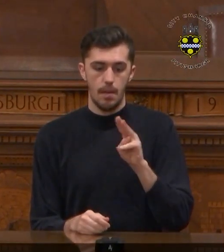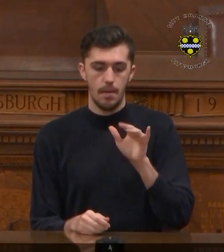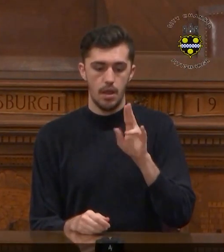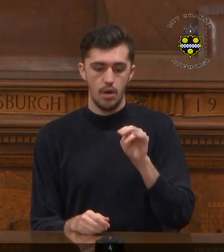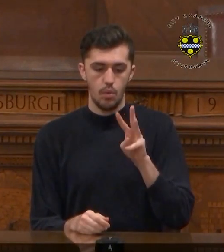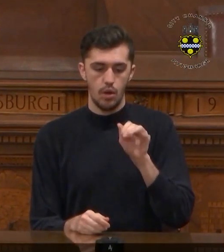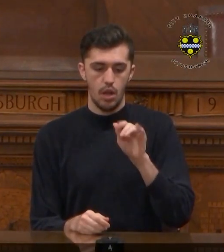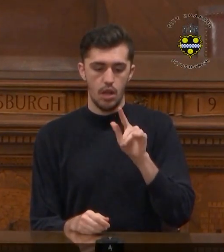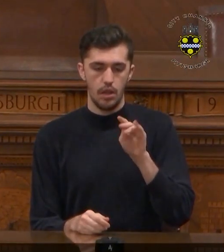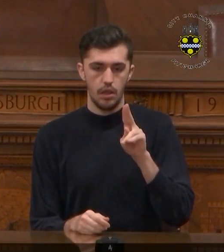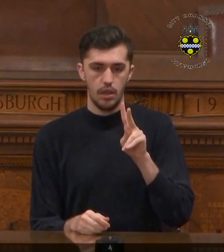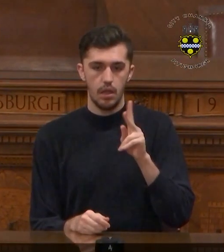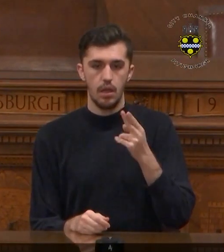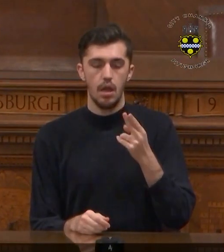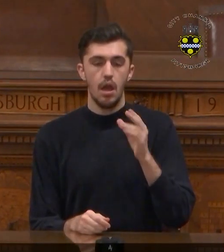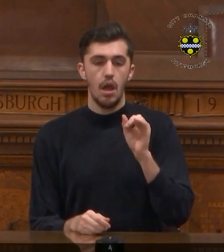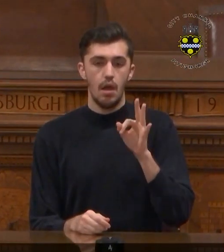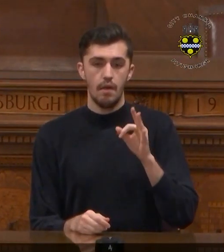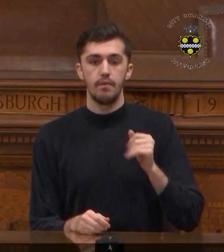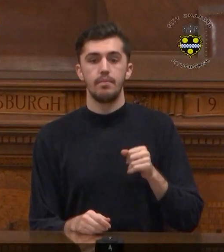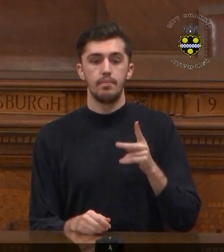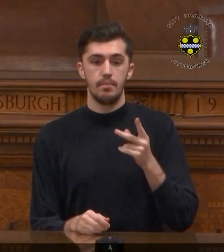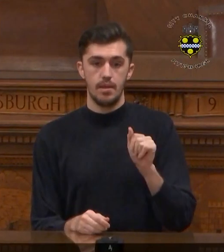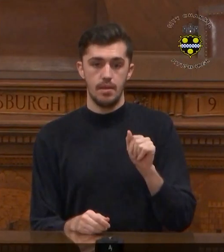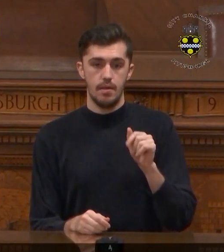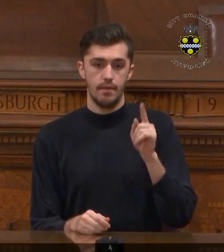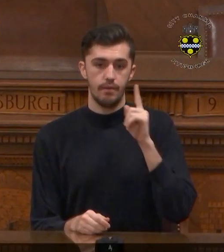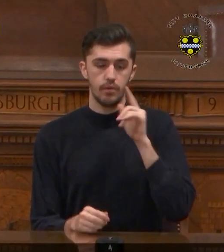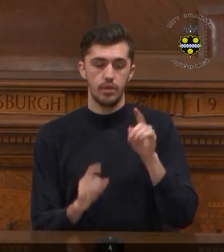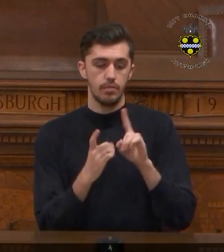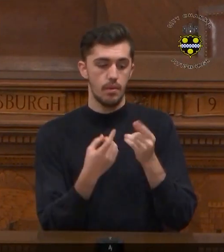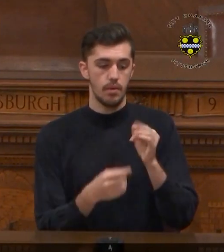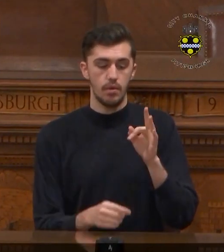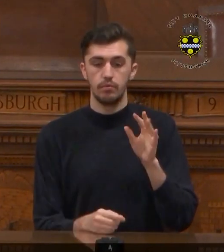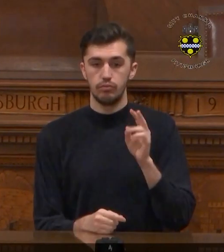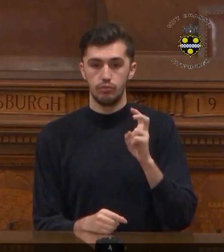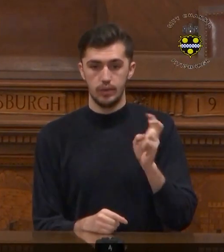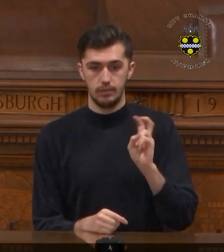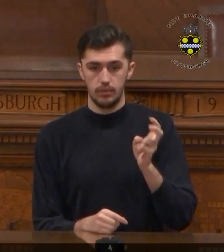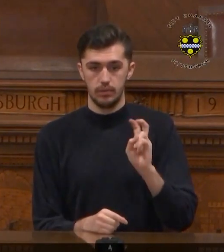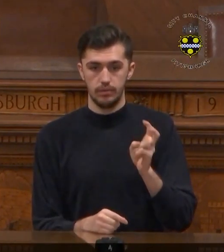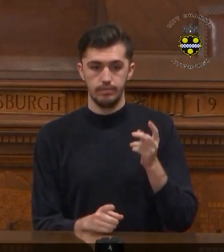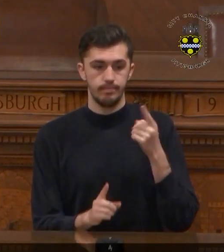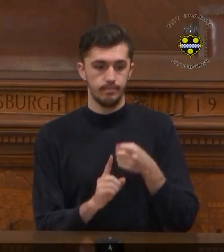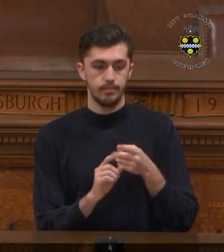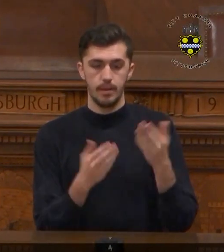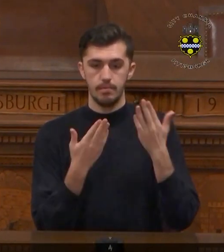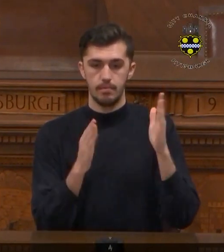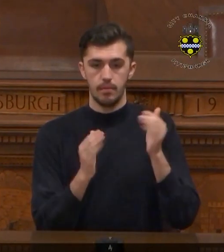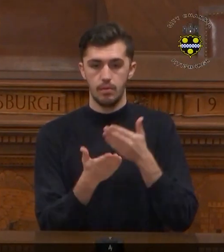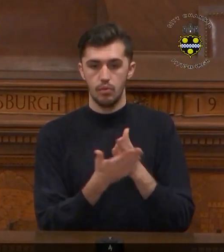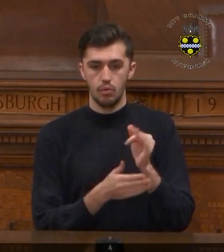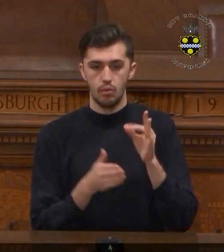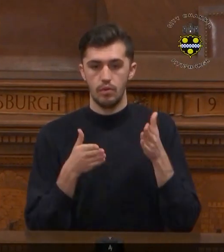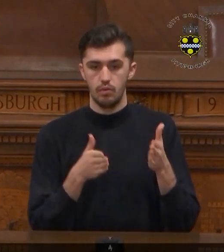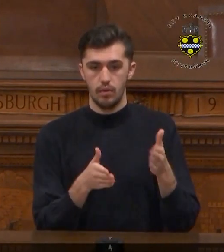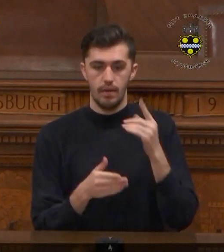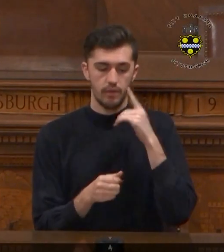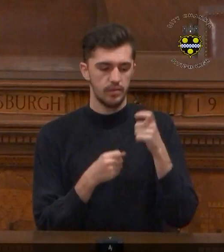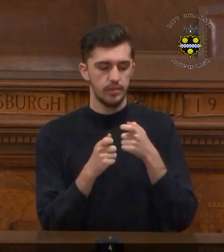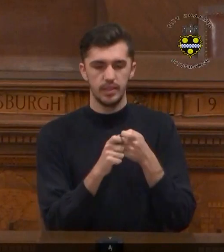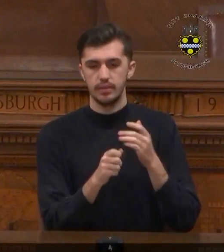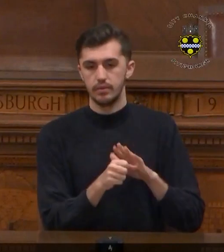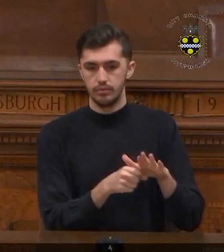Pennsylvania from the Department of Transportation of certain dedicated public right-of-way on certain property of